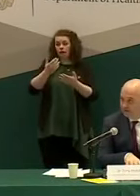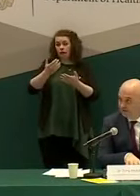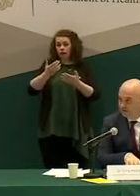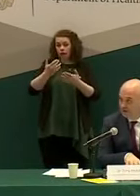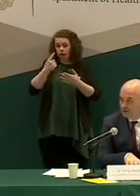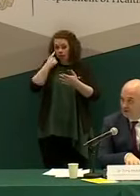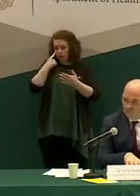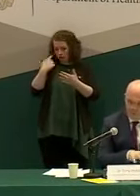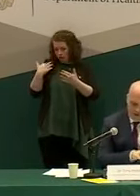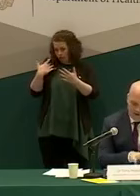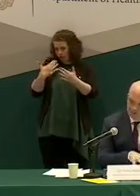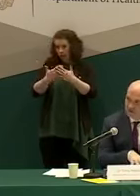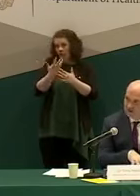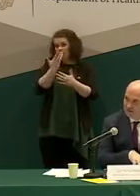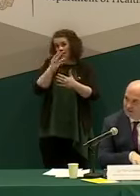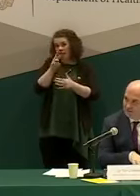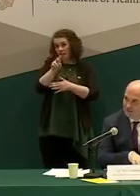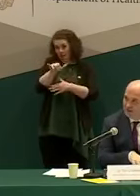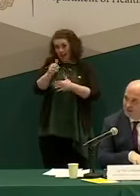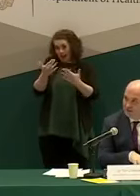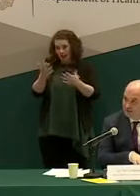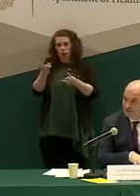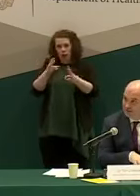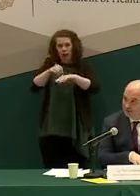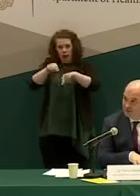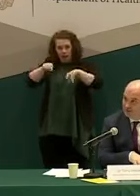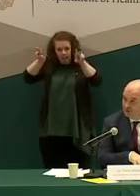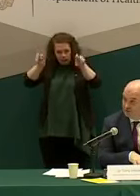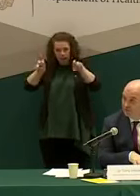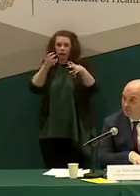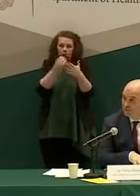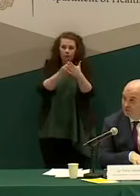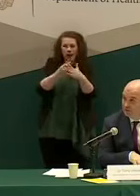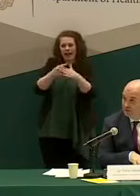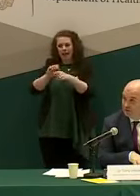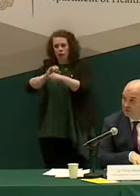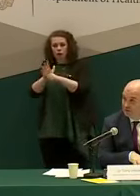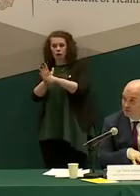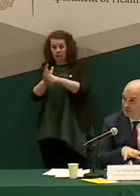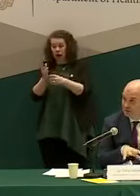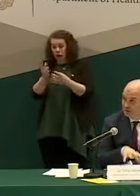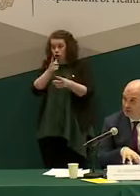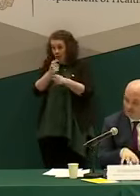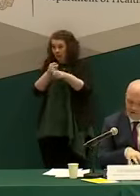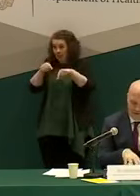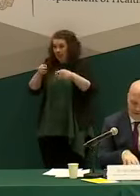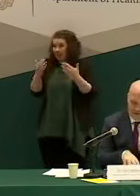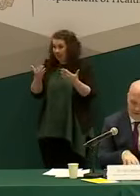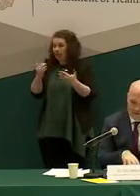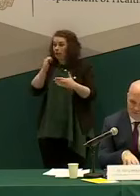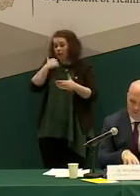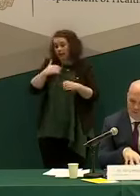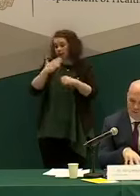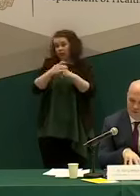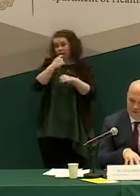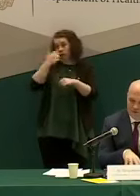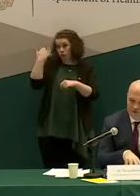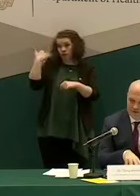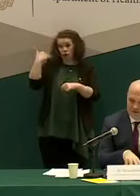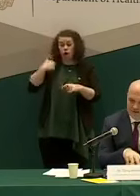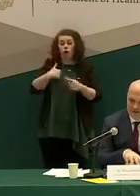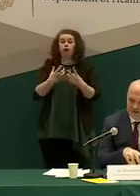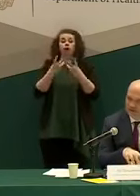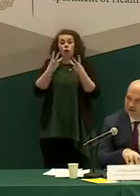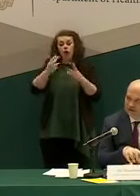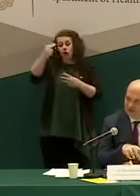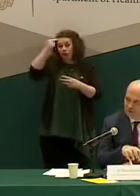to the 5th of May with colleagues across government departments and with the Department of the Taoiseach on just those very questions, because as I've said on a number of occasions before, we want to